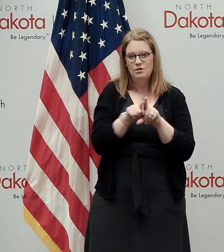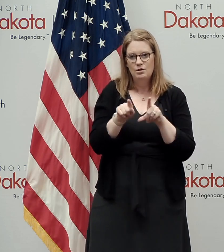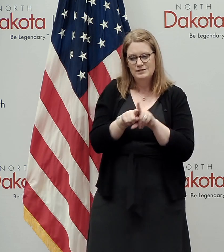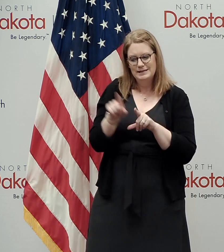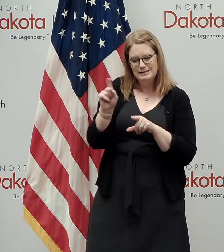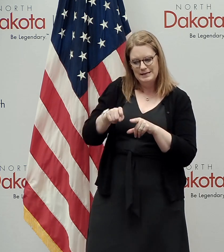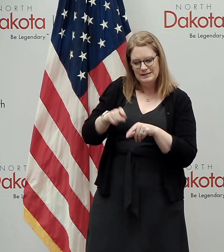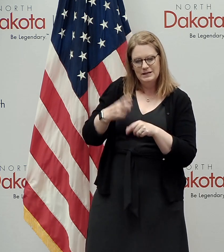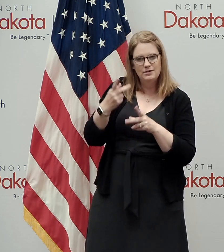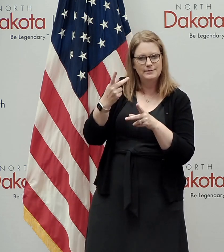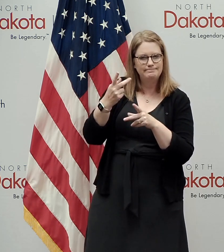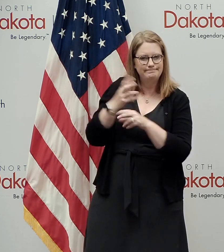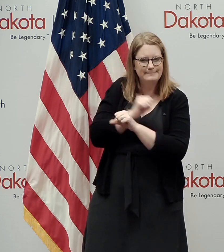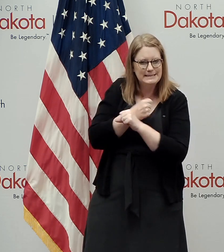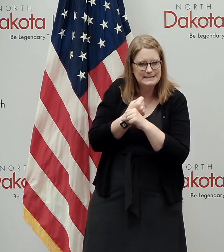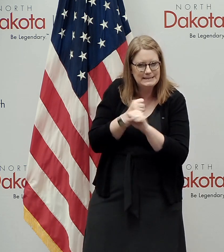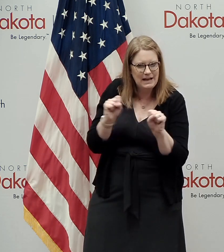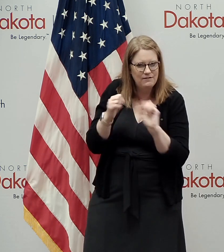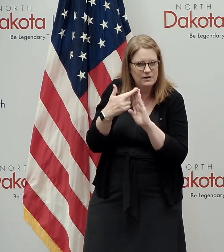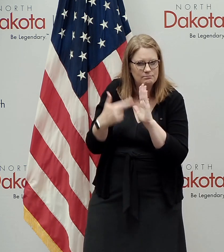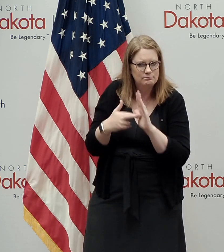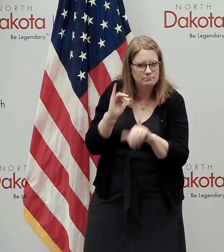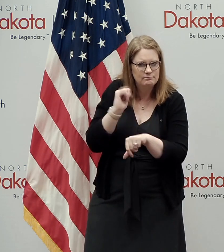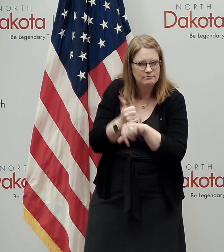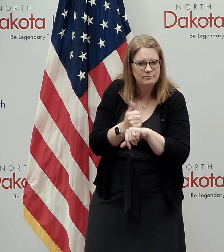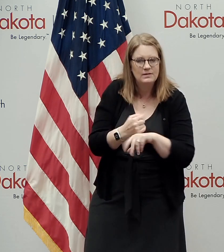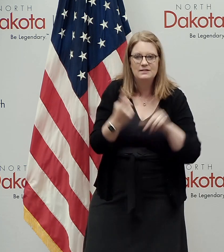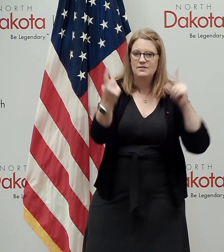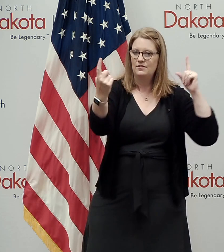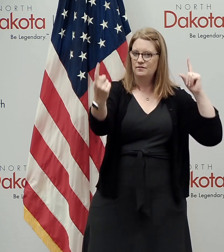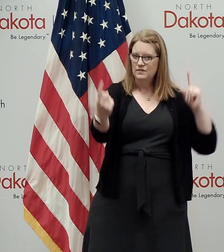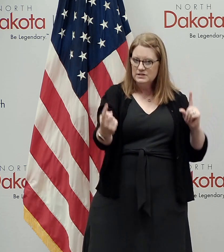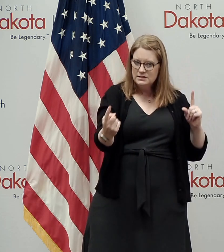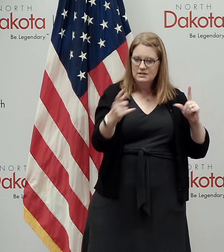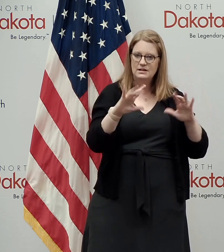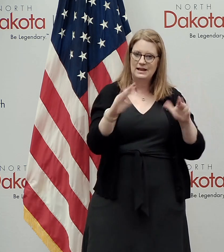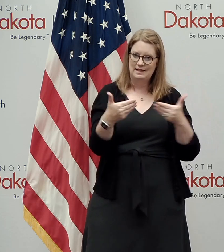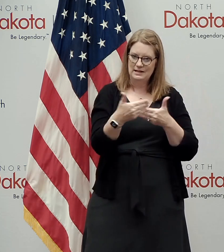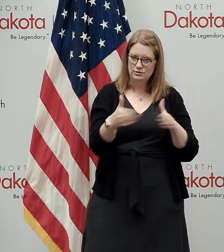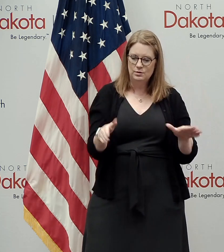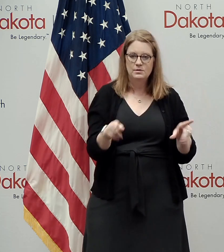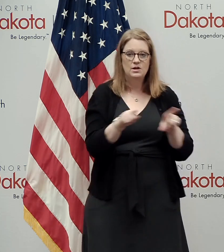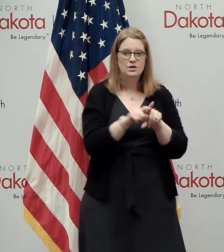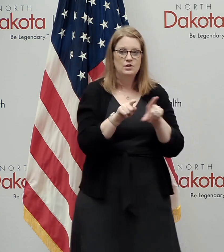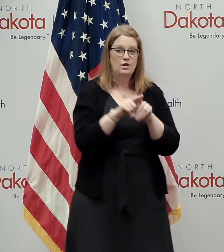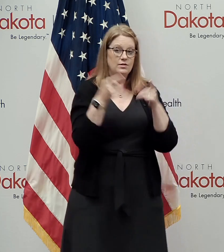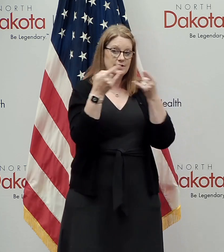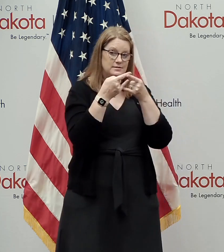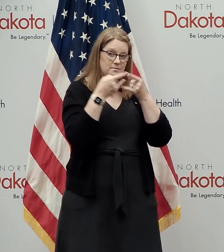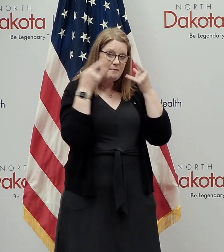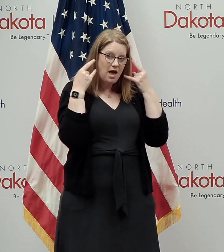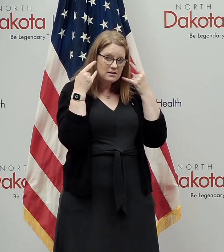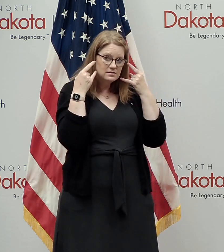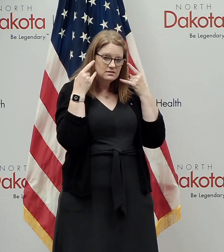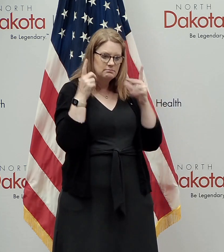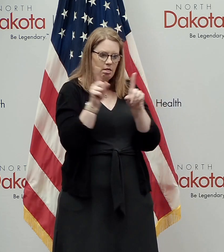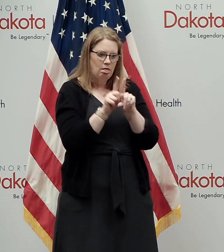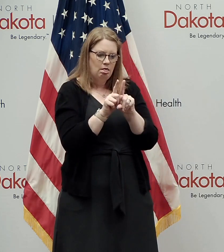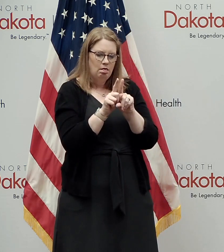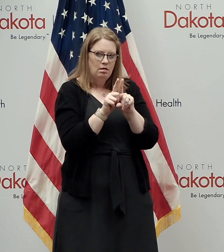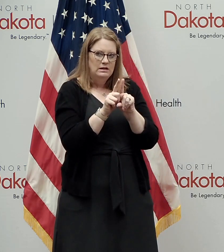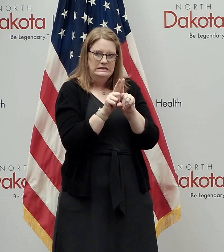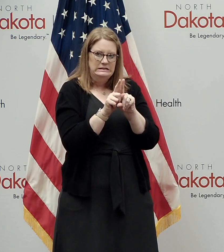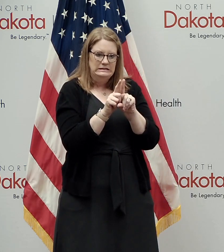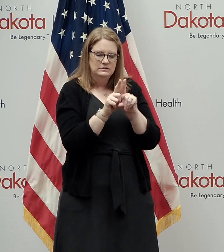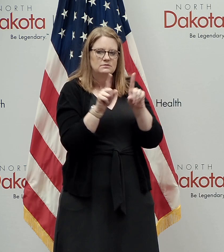necessary precautions that have been implemented, including physical distancing in classrooms and masks when physical distancing can't be